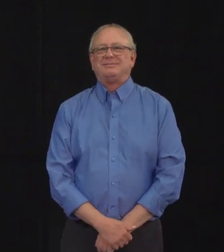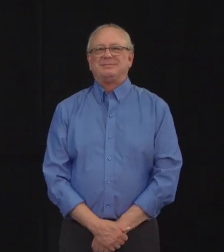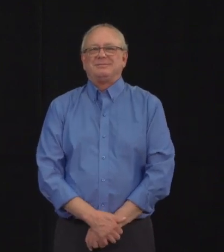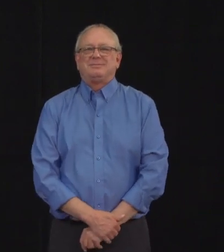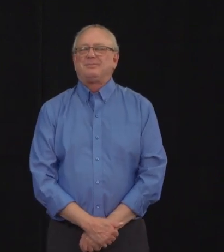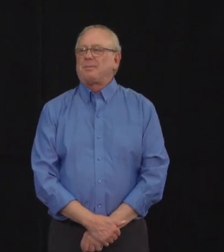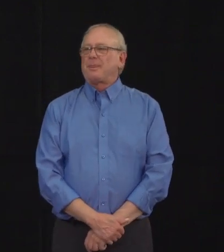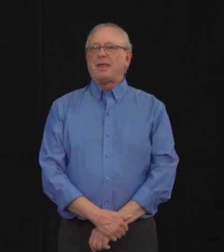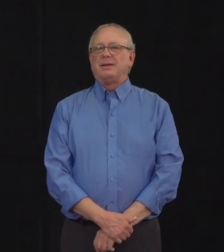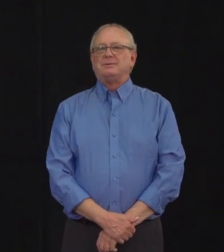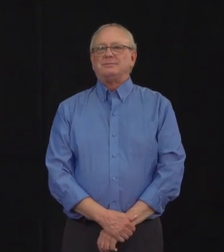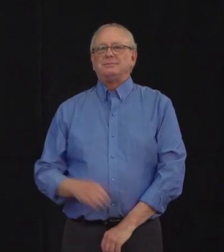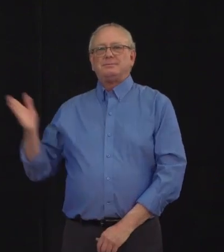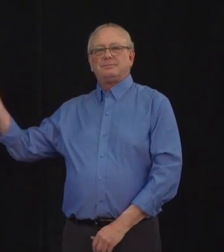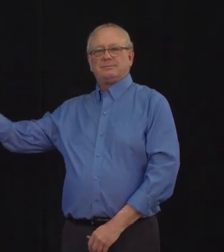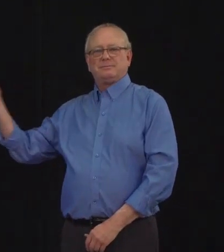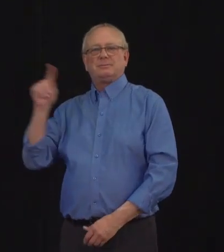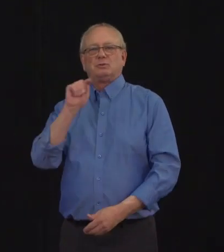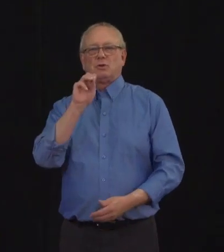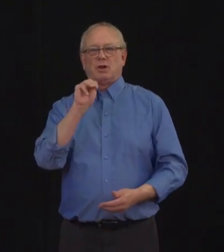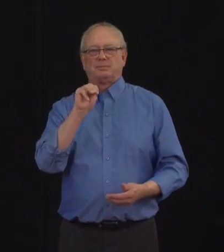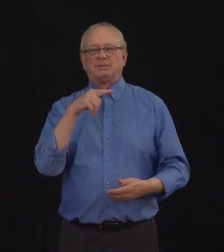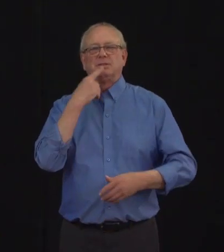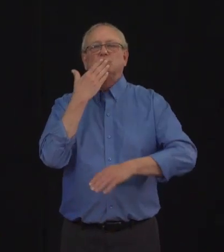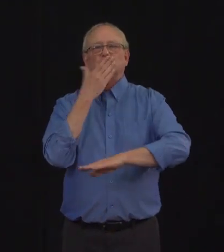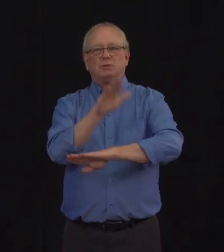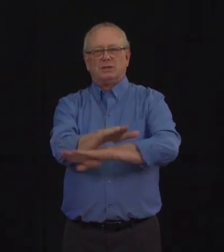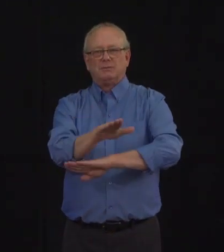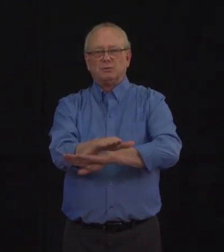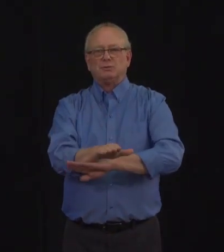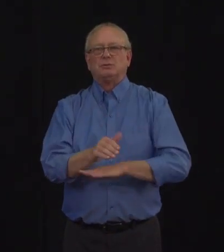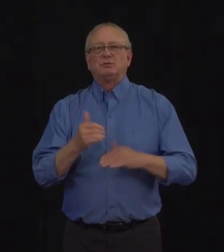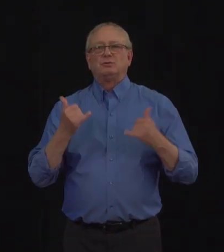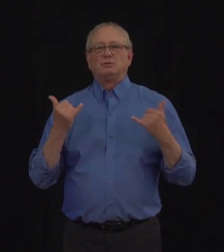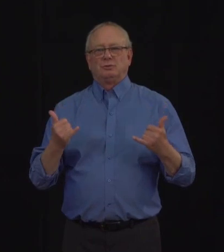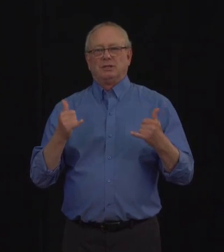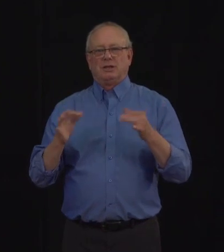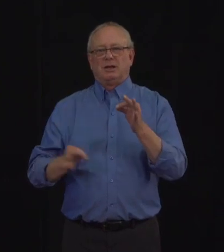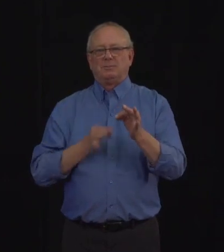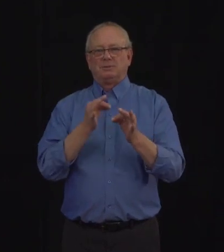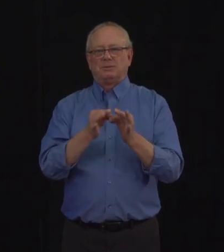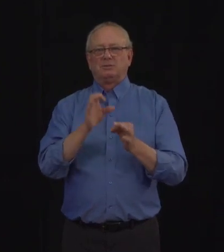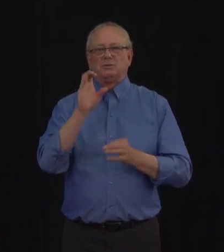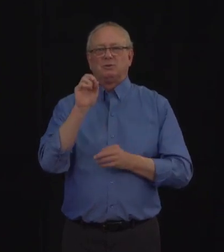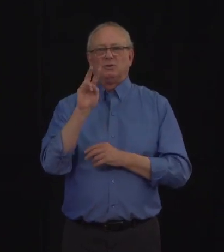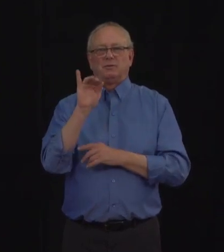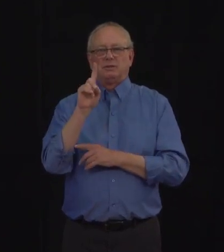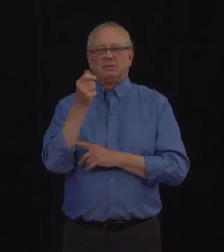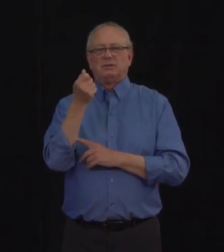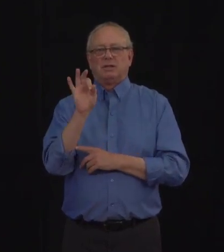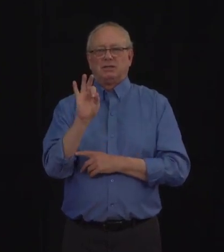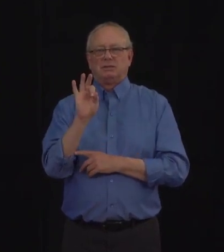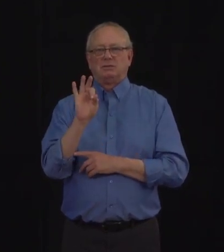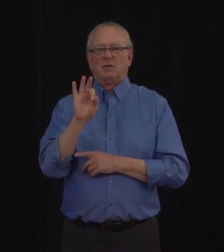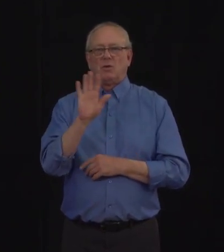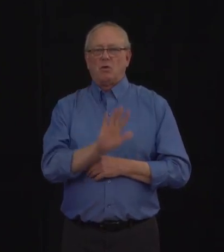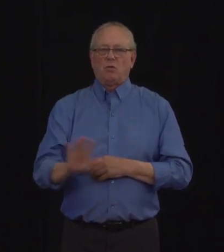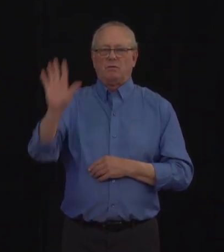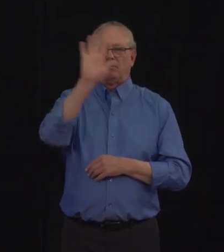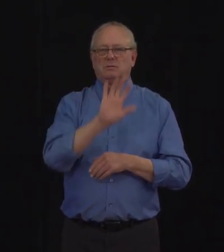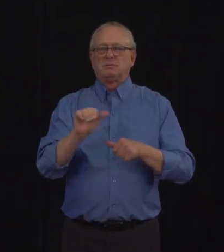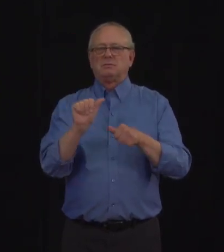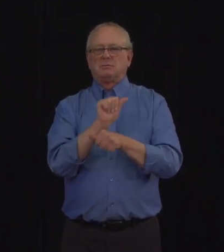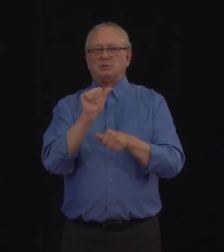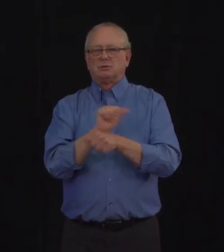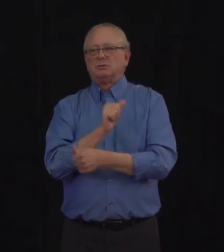Good afternoon, everyone. Welcome to today's update on COVID-19 in Alberta. With us, as always, is Dr. Dina Hinshaw, Chief Medical Officer of Health for